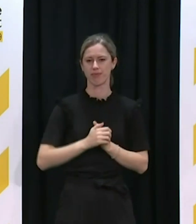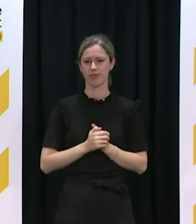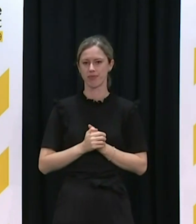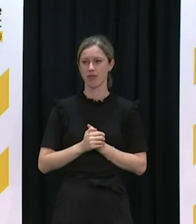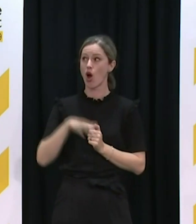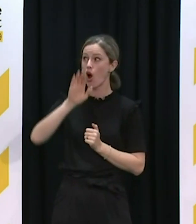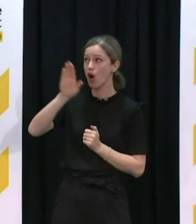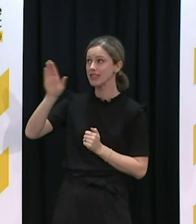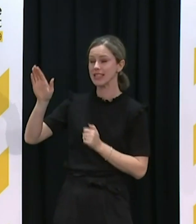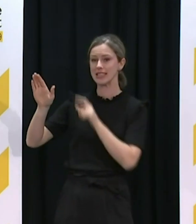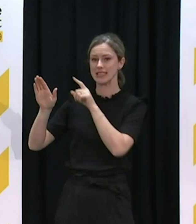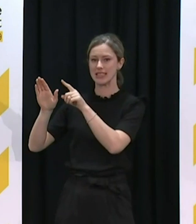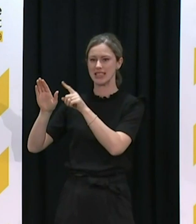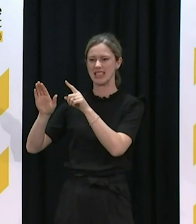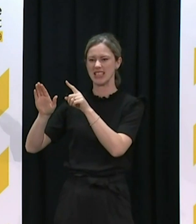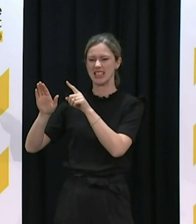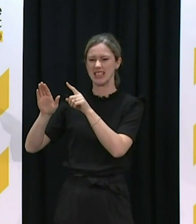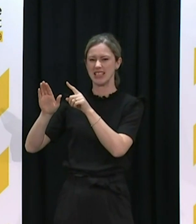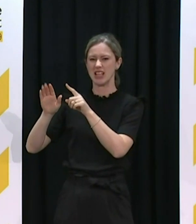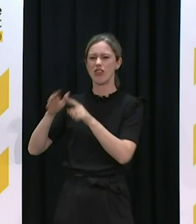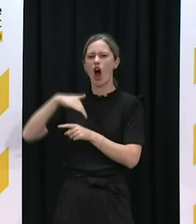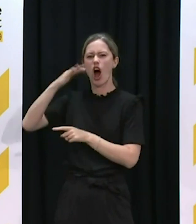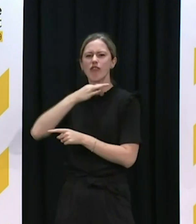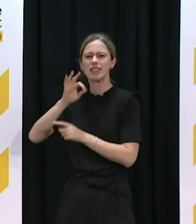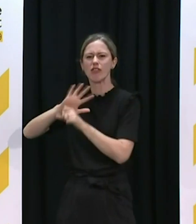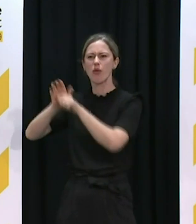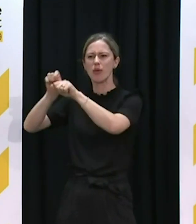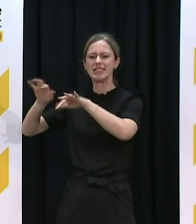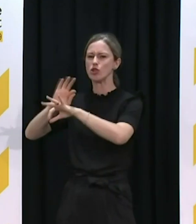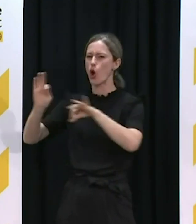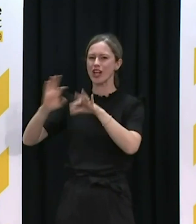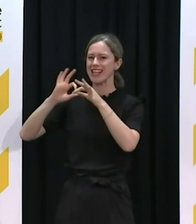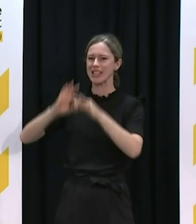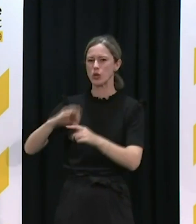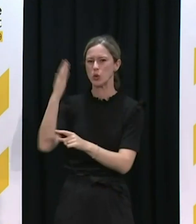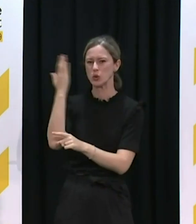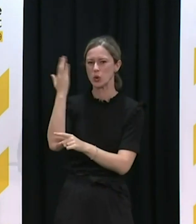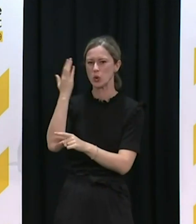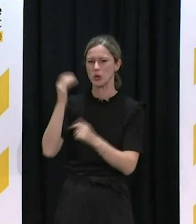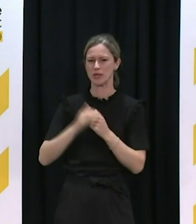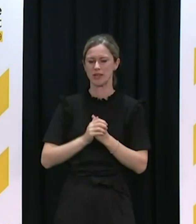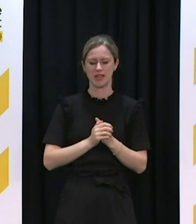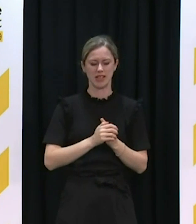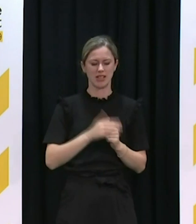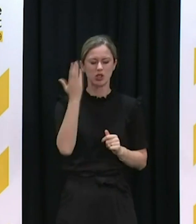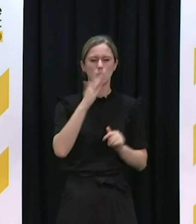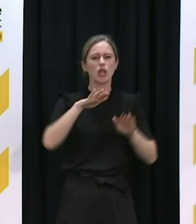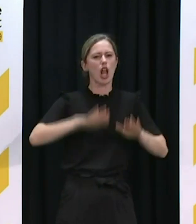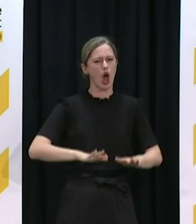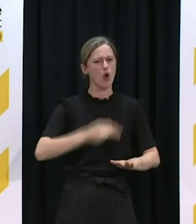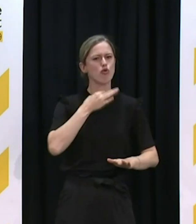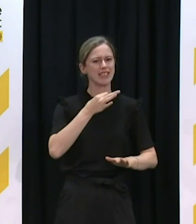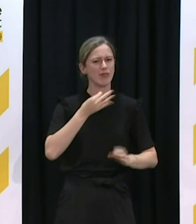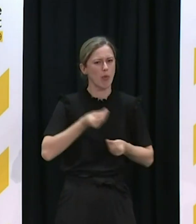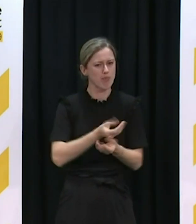countries, out-of-school activities actually create a greater risk of transmission than what happens in a place of learning. So